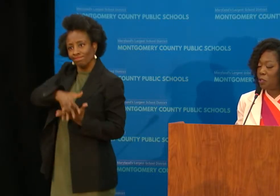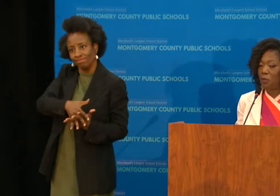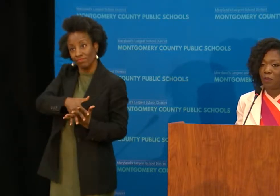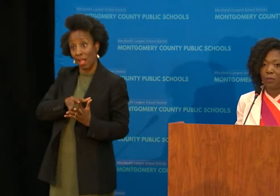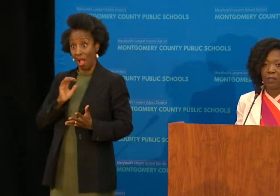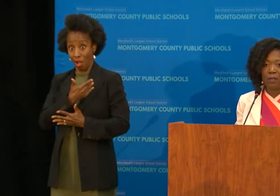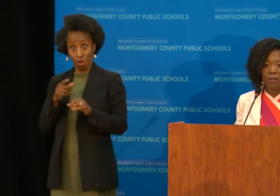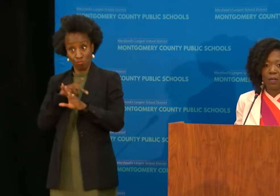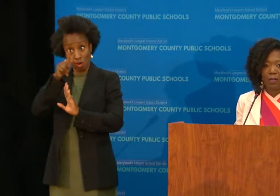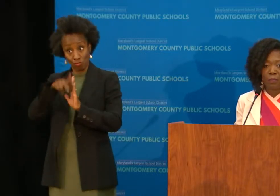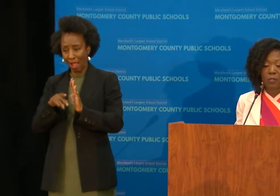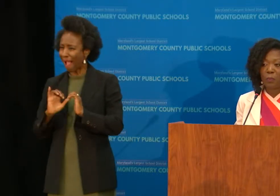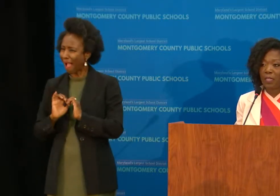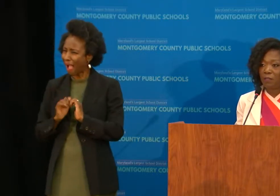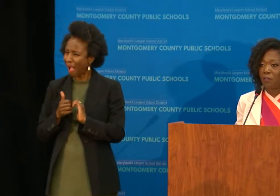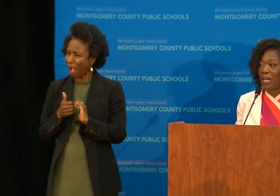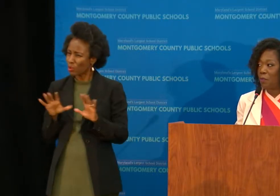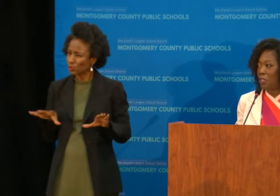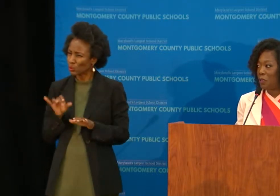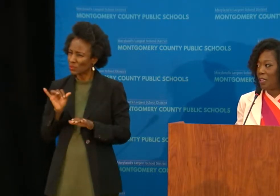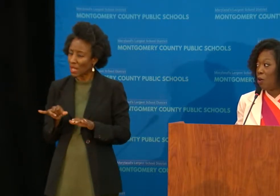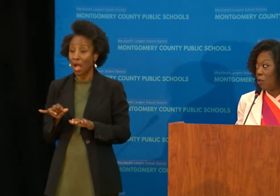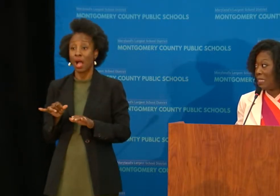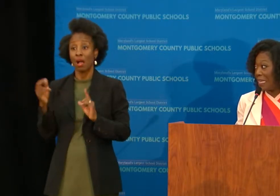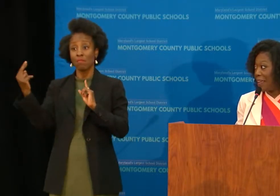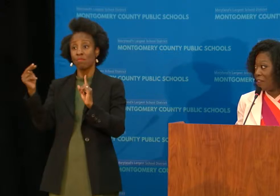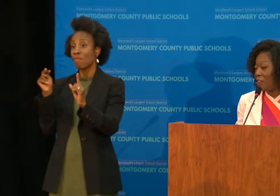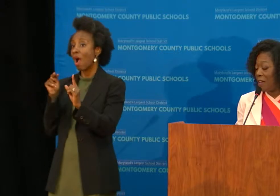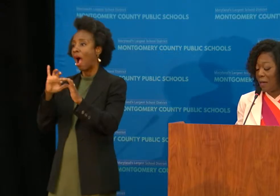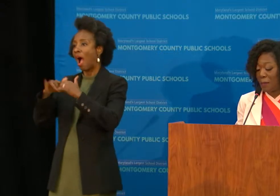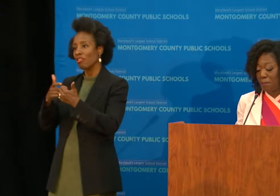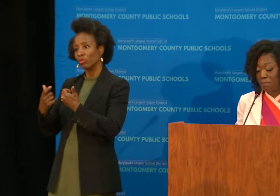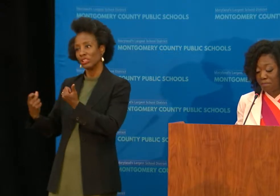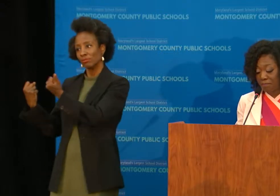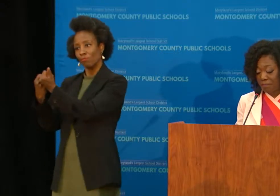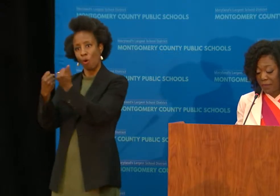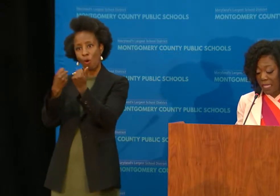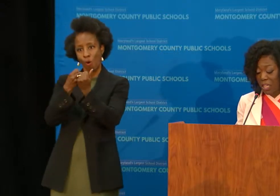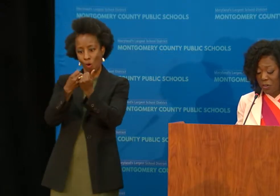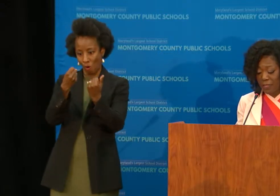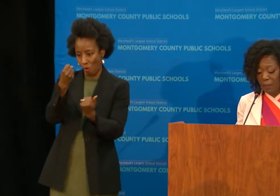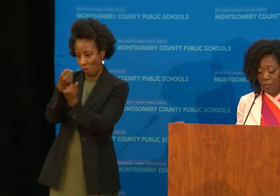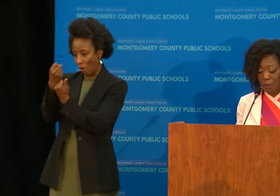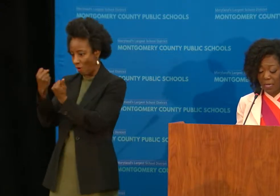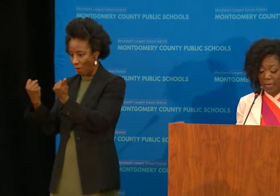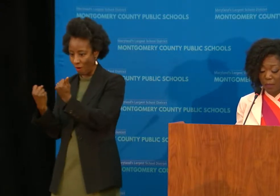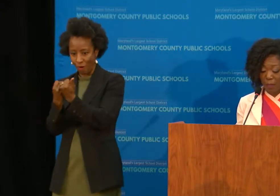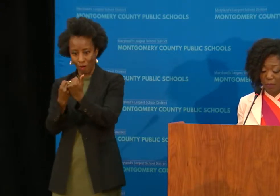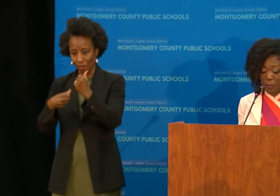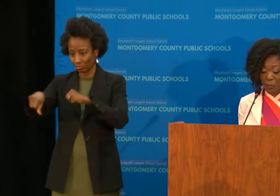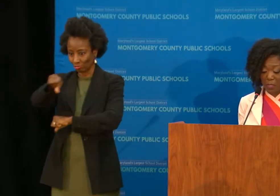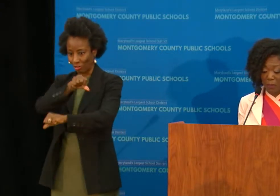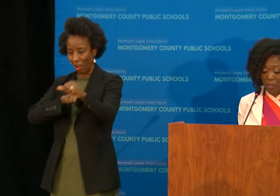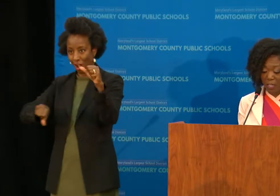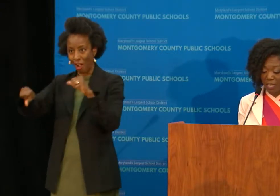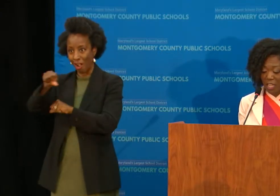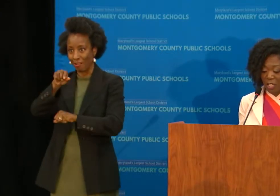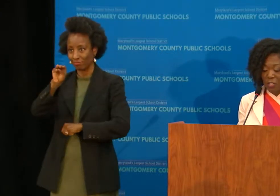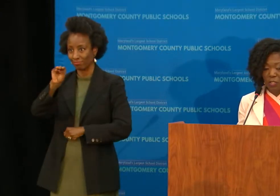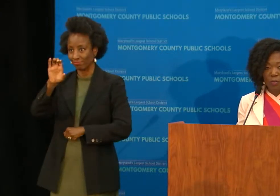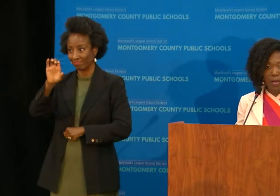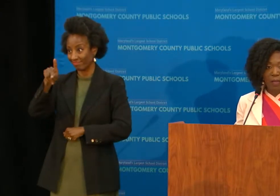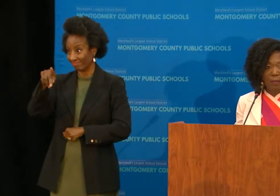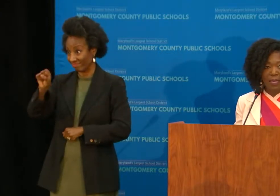community, we're going to do it from a perspective of how do we do that all together here as a Montgomery County Public Schools